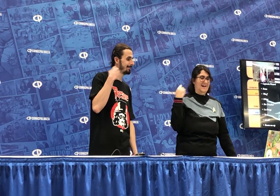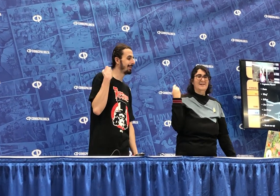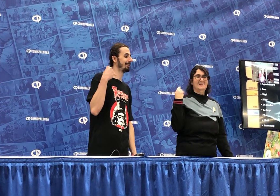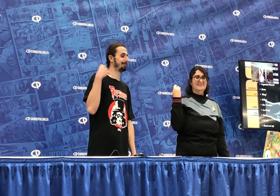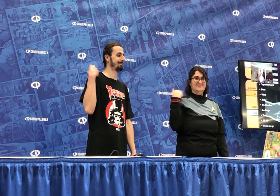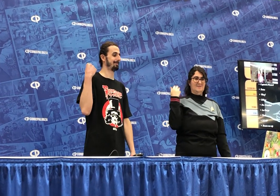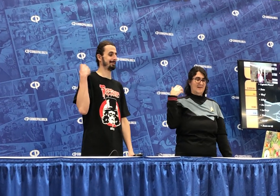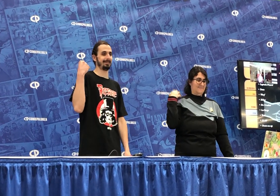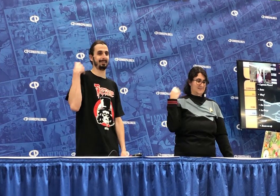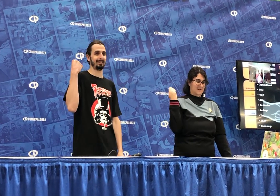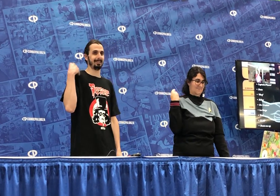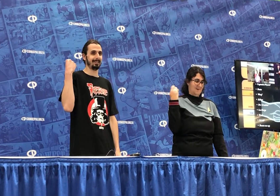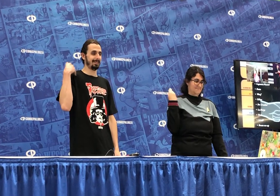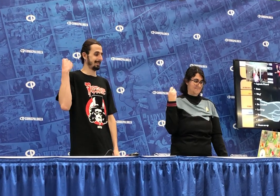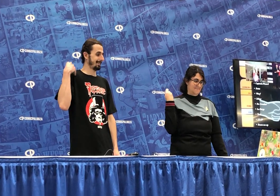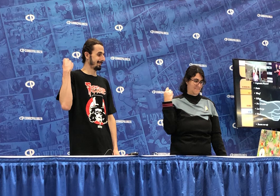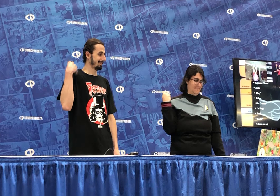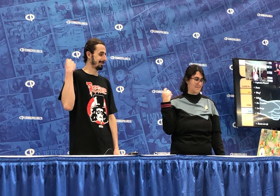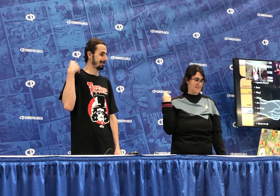Captain Janeway. Sign for captain with a J.